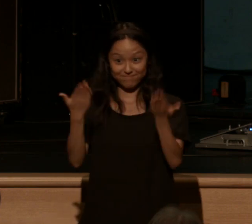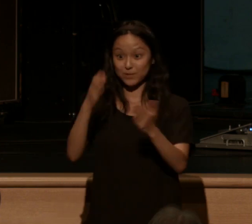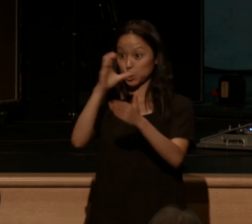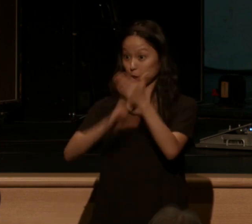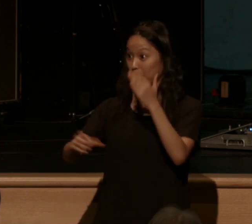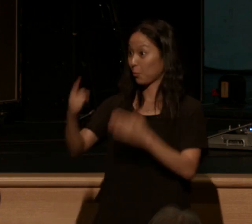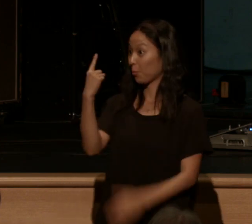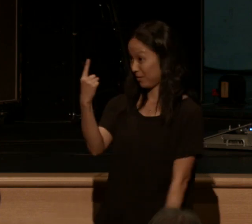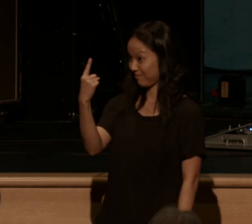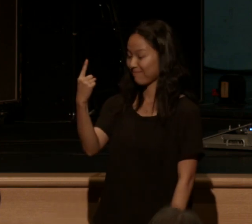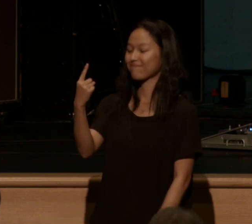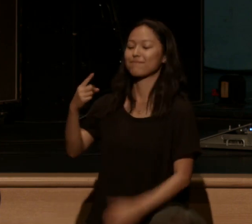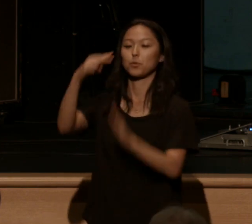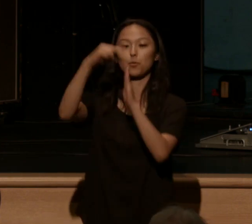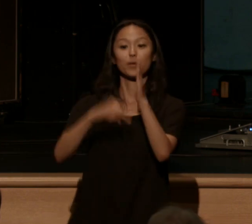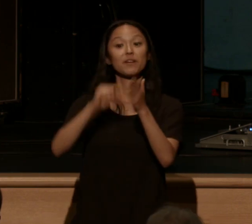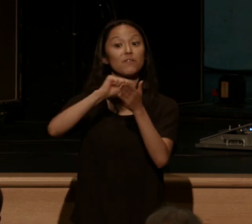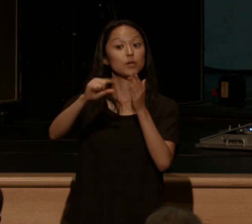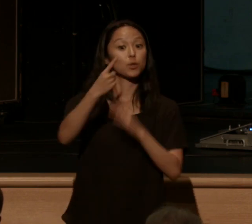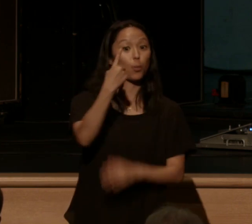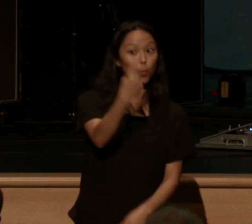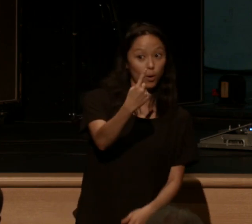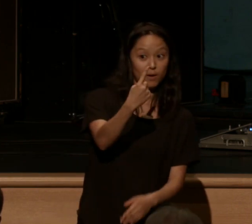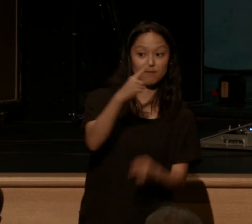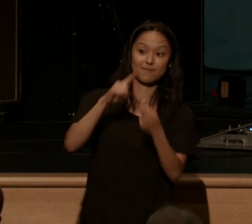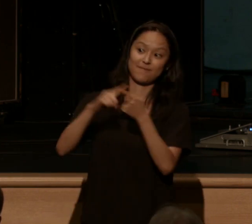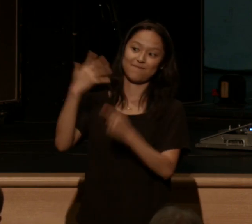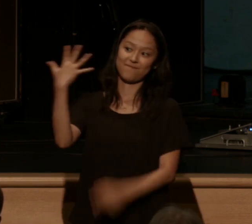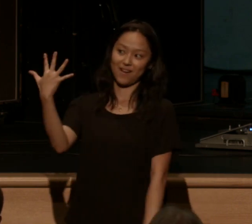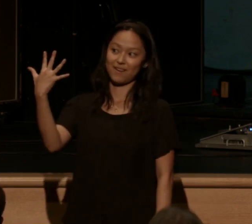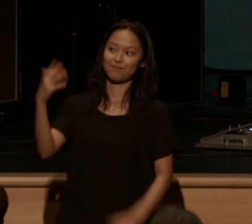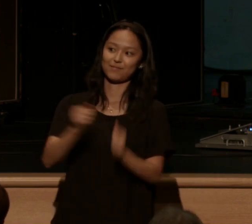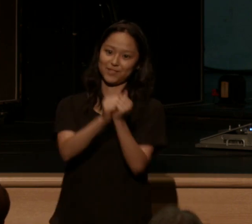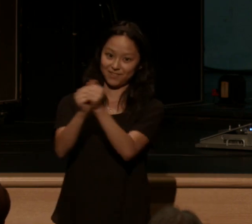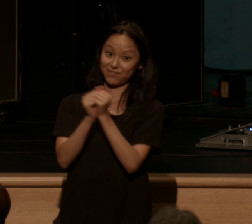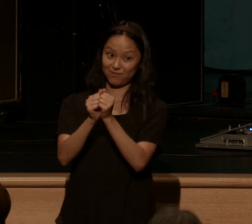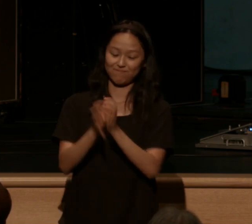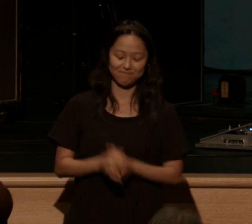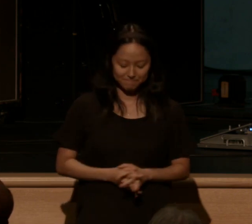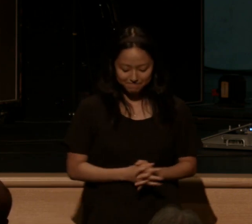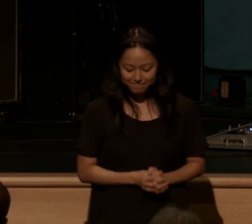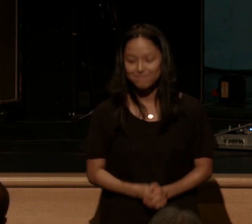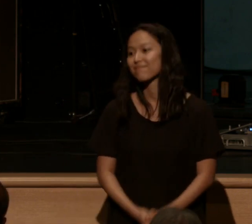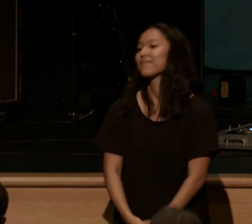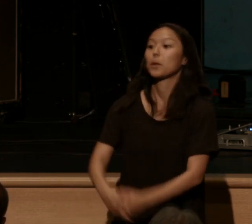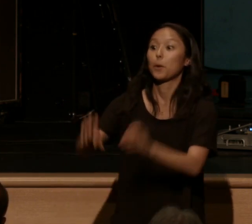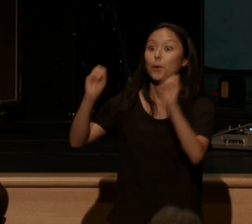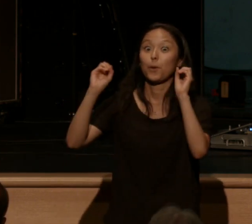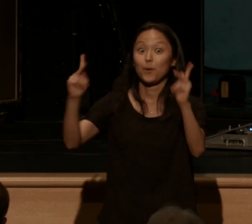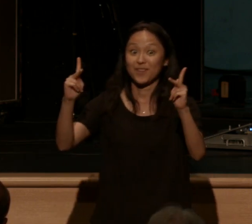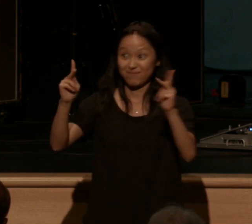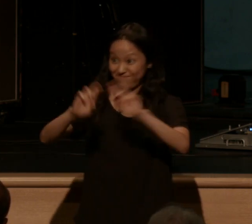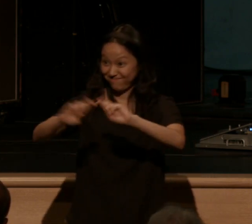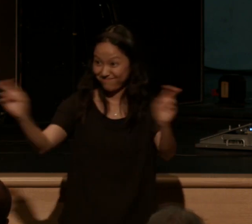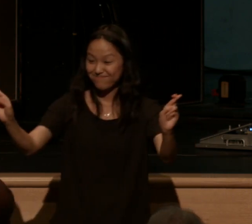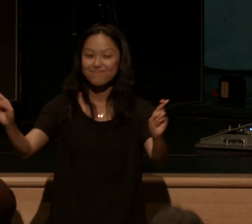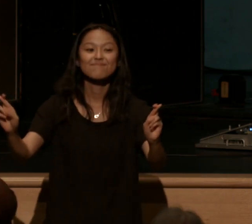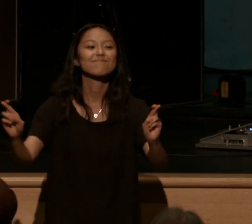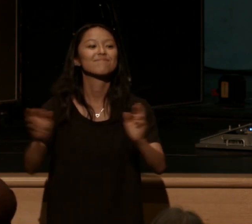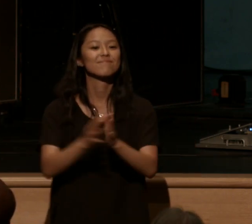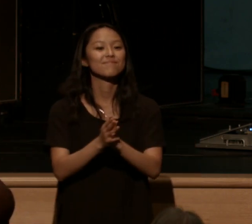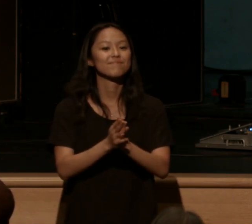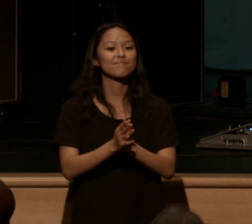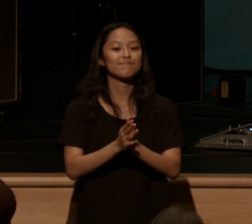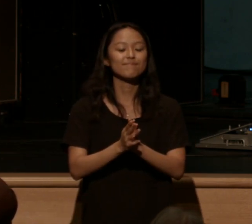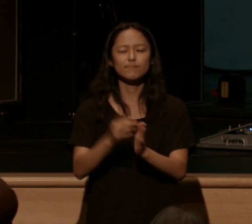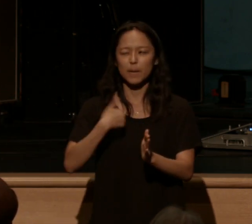1, and we will start by reading verses 1 to 5 together, okay? So, big year, here we go. Just as you're turning,